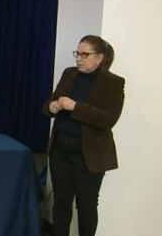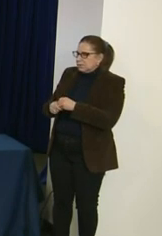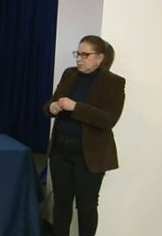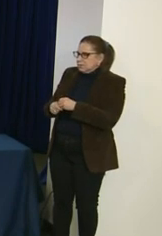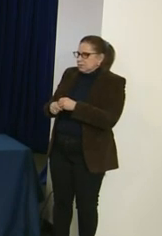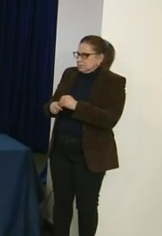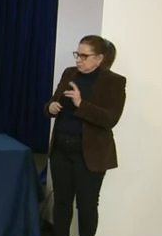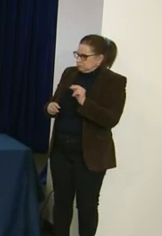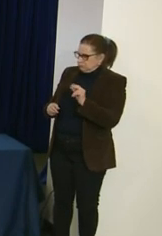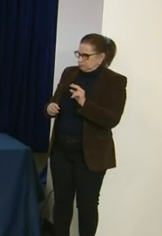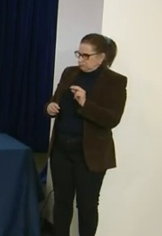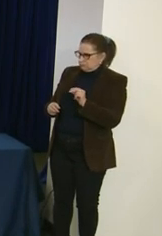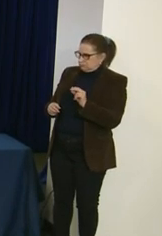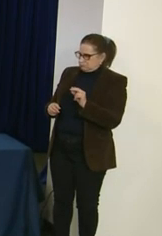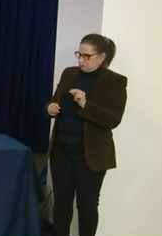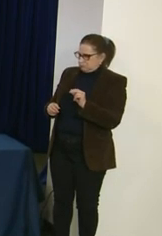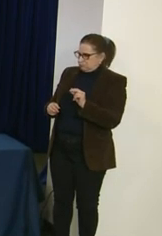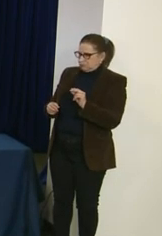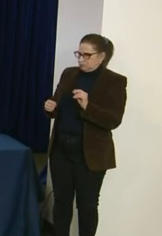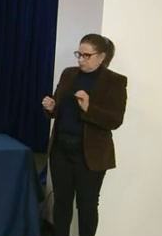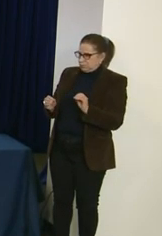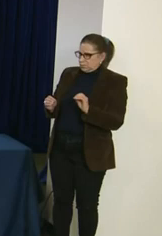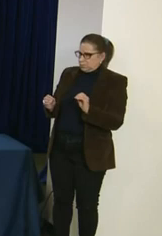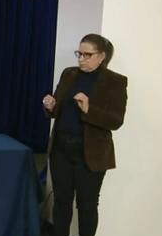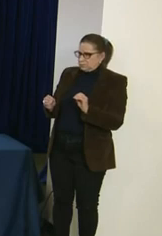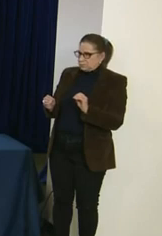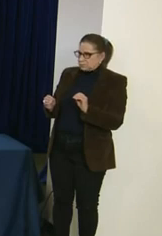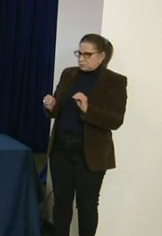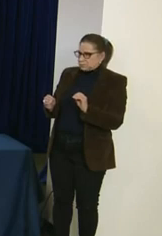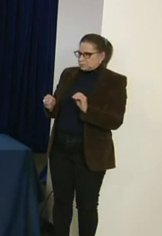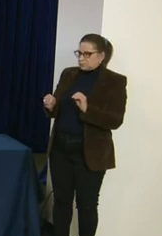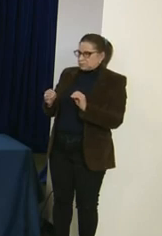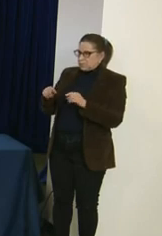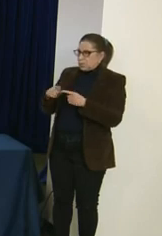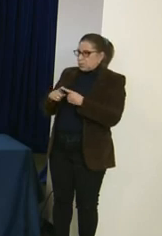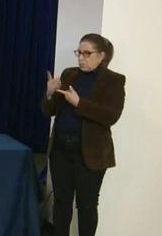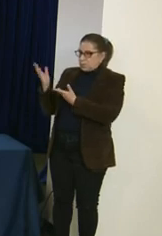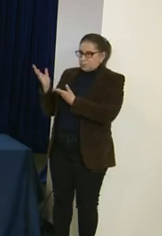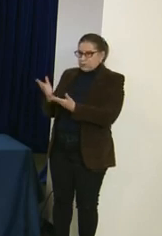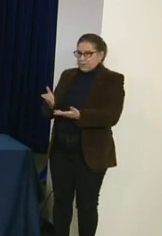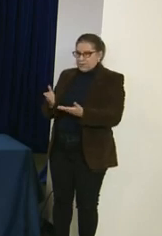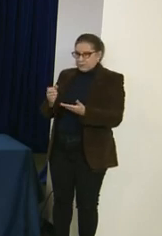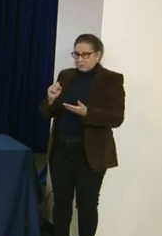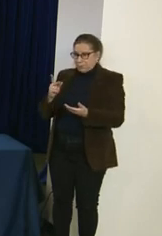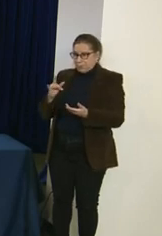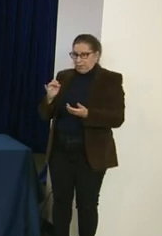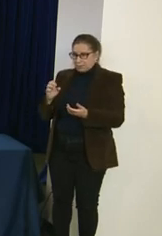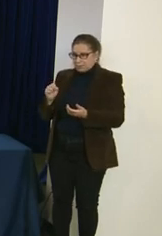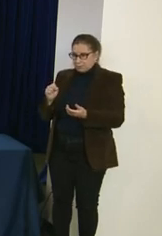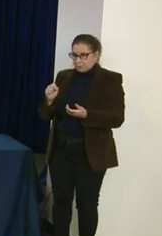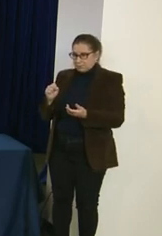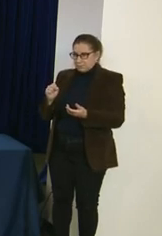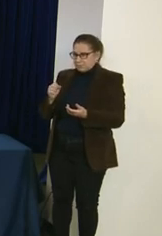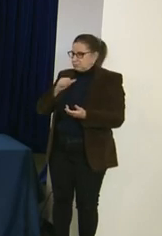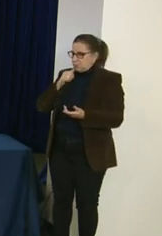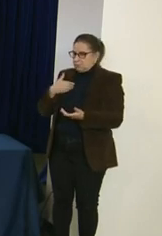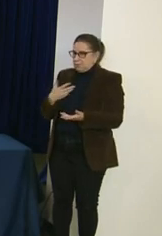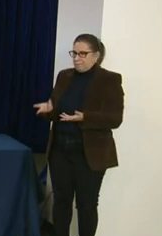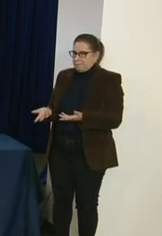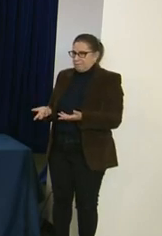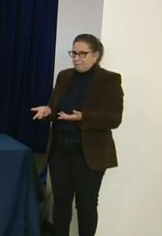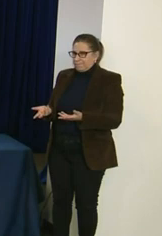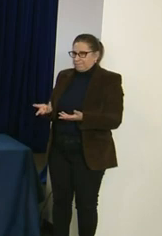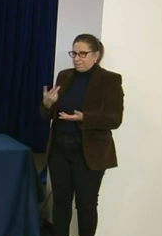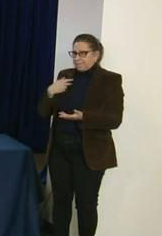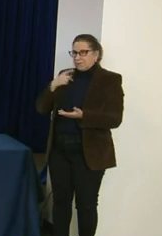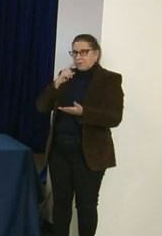even sending them in. I don't understand that. But then also my second question is this. There are some people who